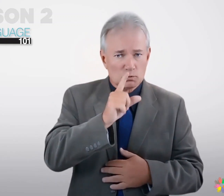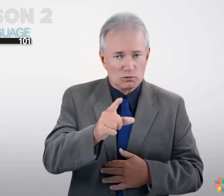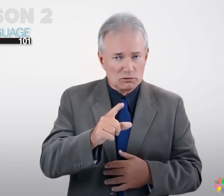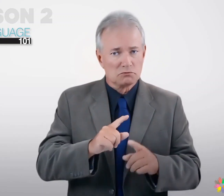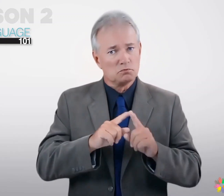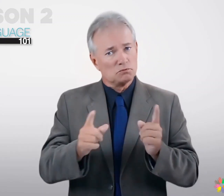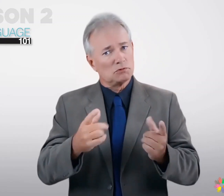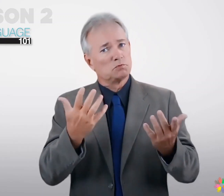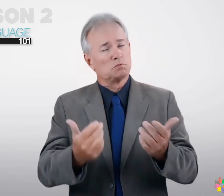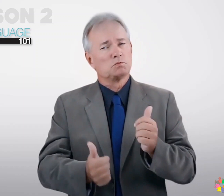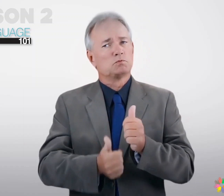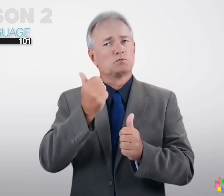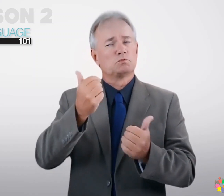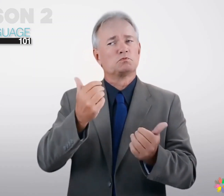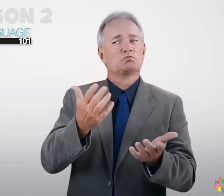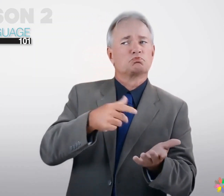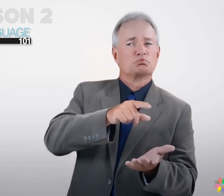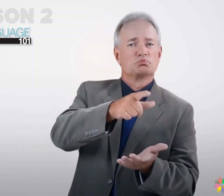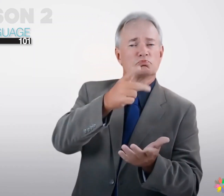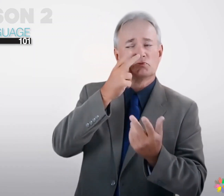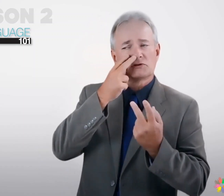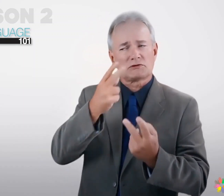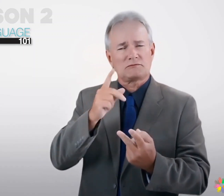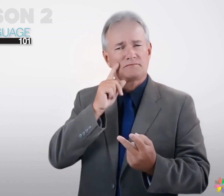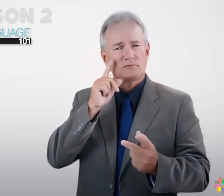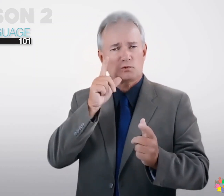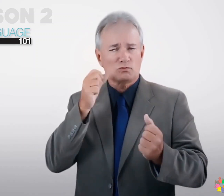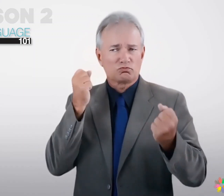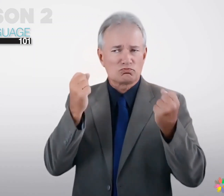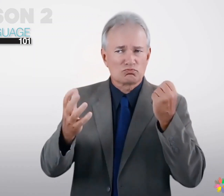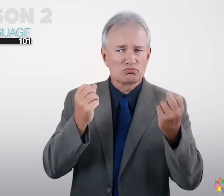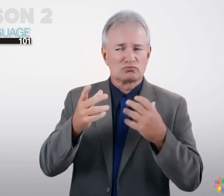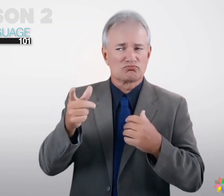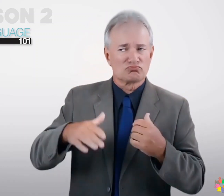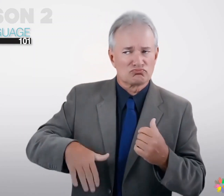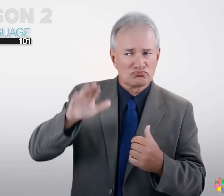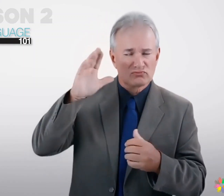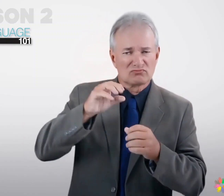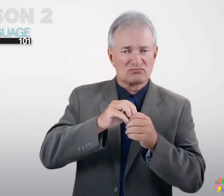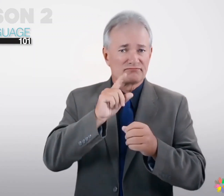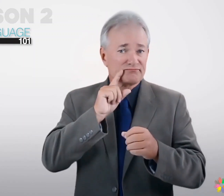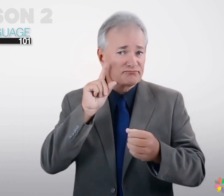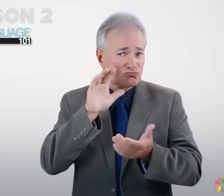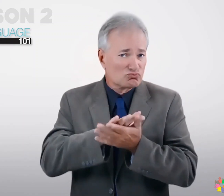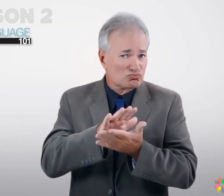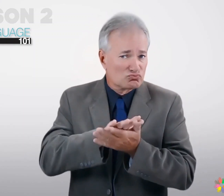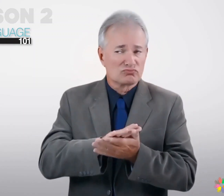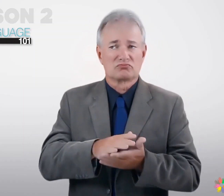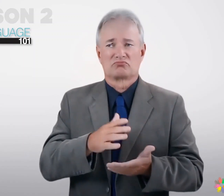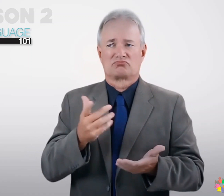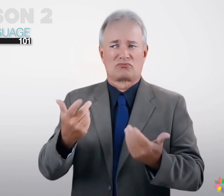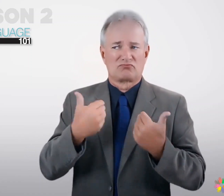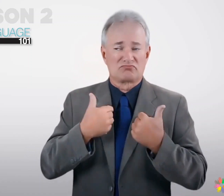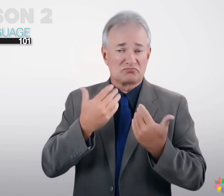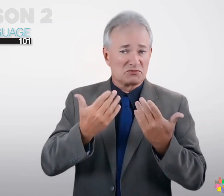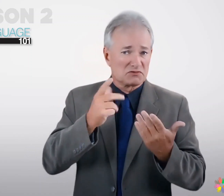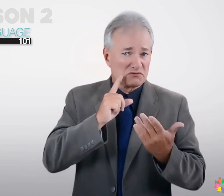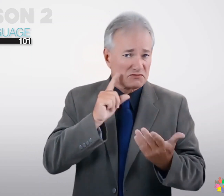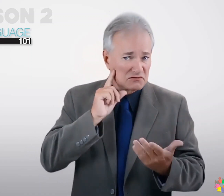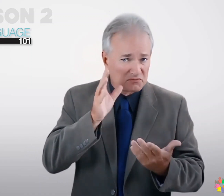between a hearing culture and a deaf culture. But I would say for the most part, people who've signed through their whole life, maybe they went to a deaf